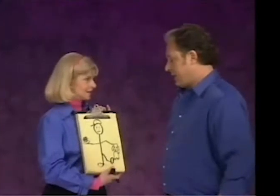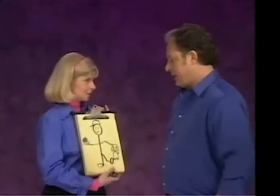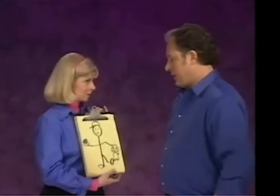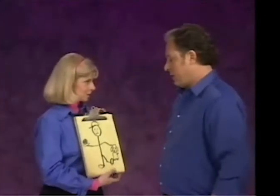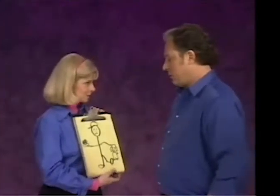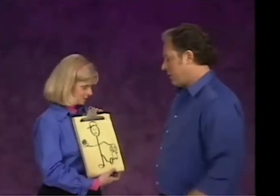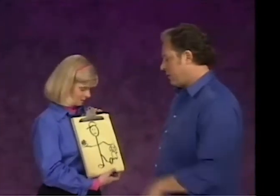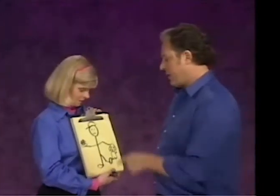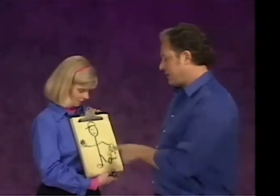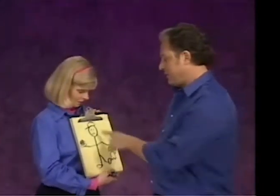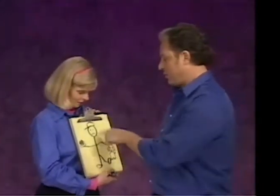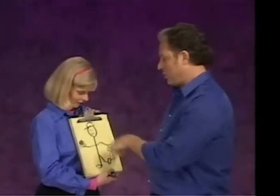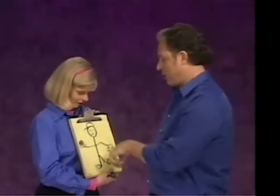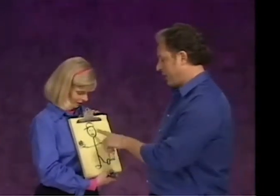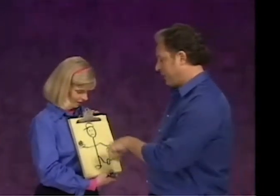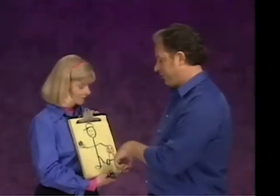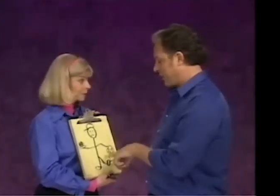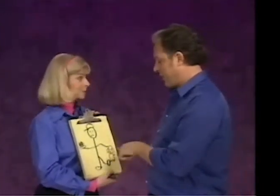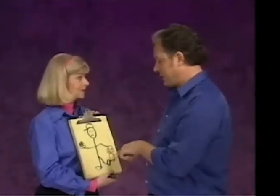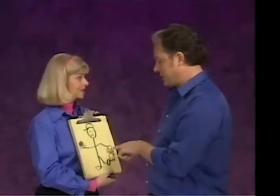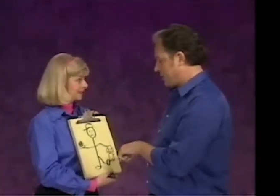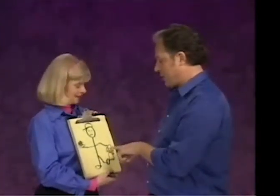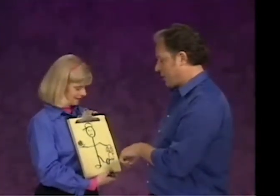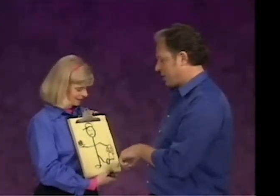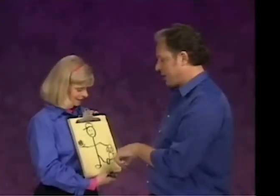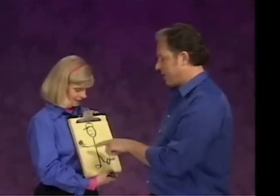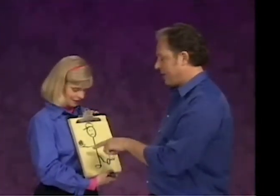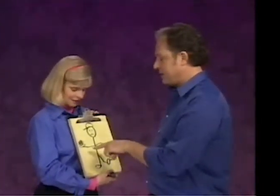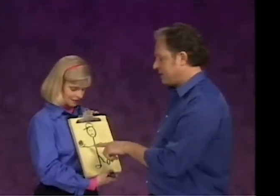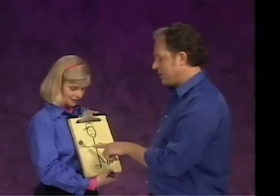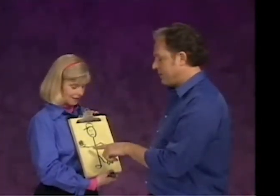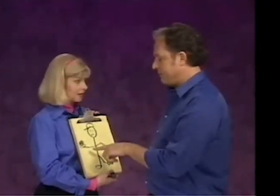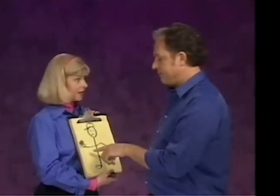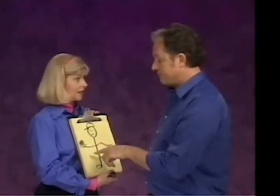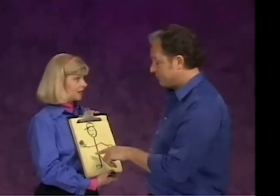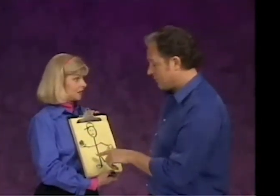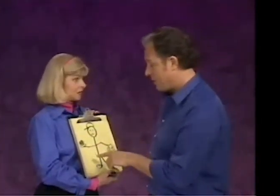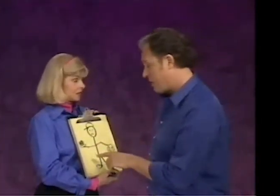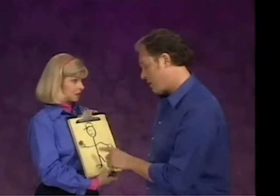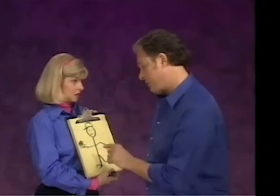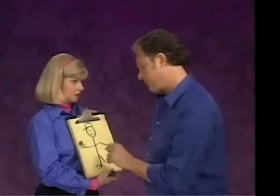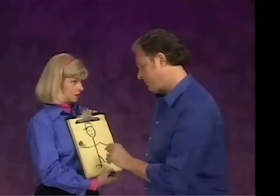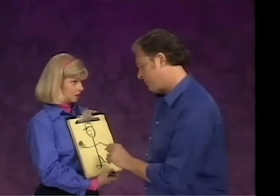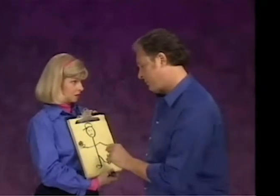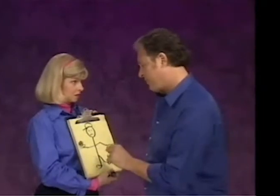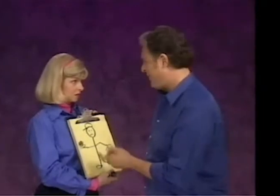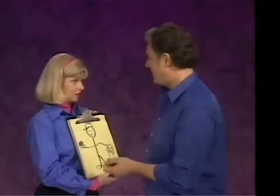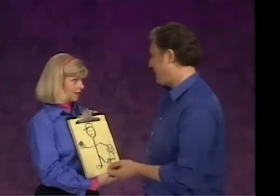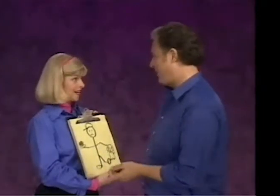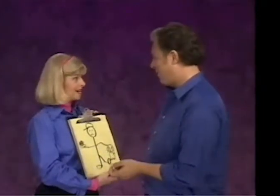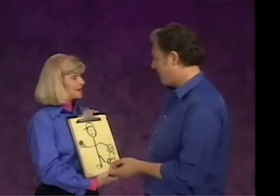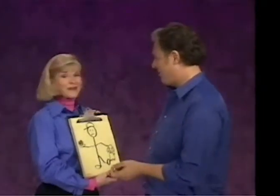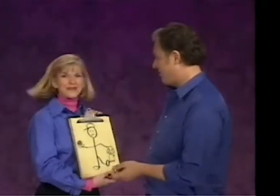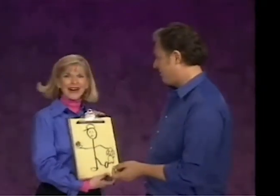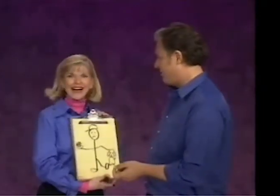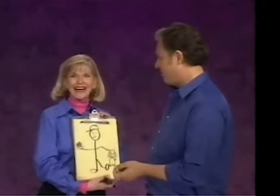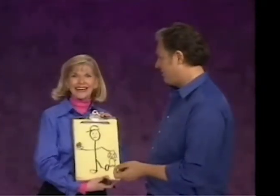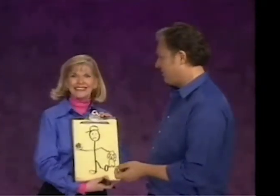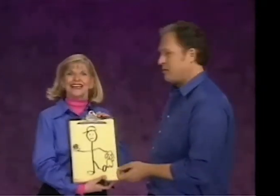see. Well, that's a boy, and that's a dog, and that's, piece of paper? right.